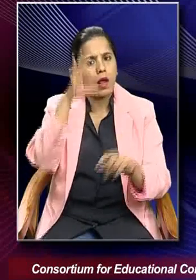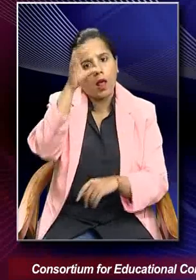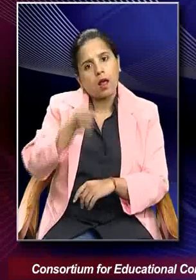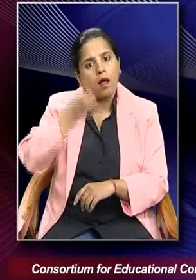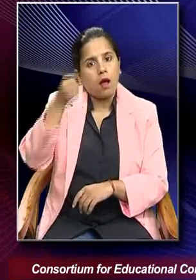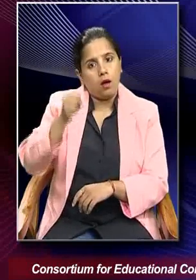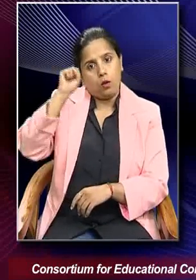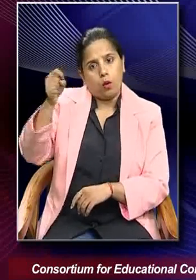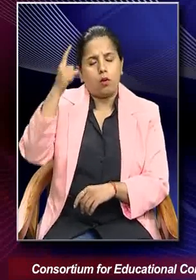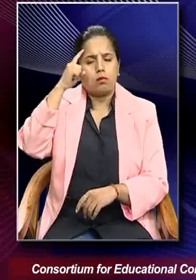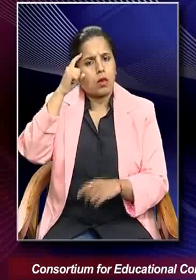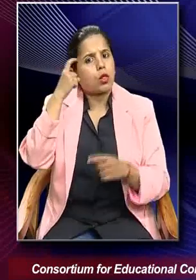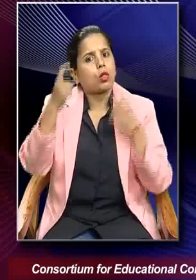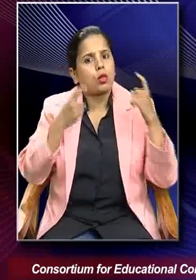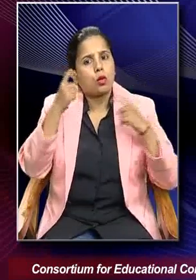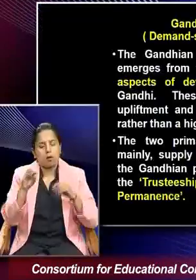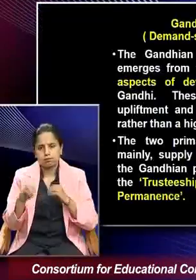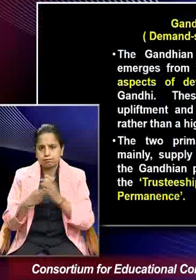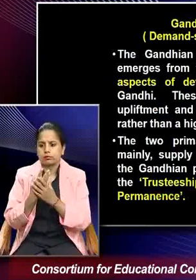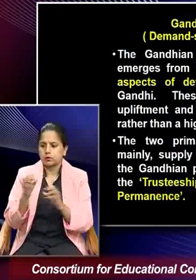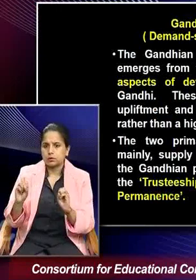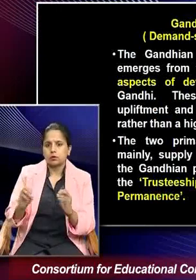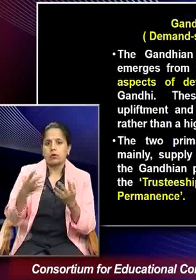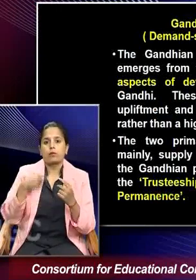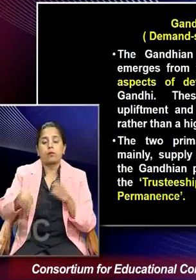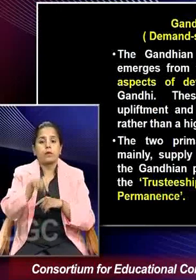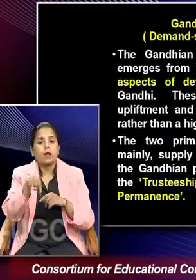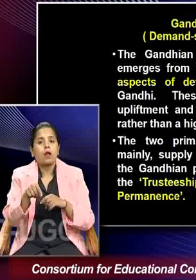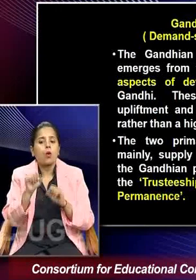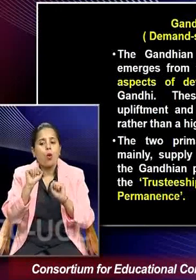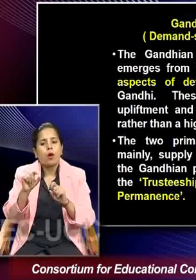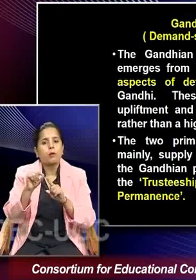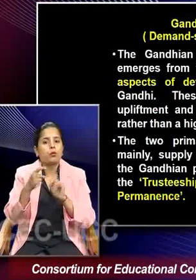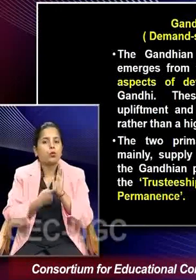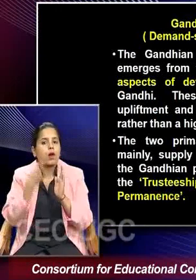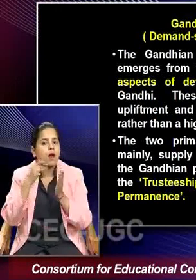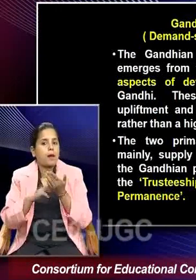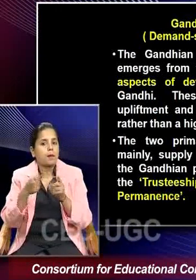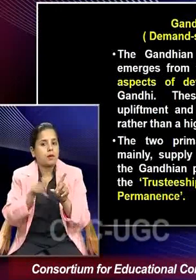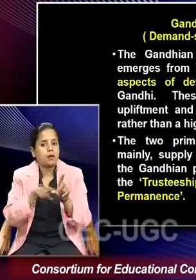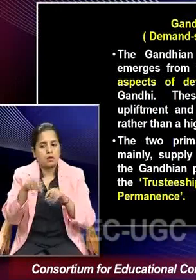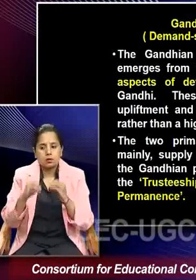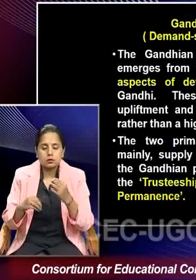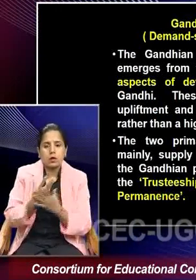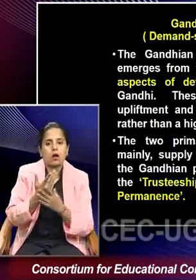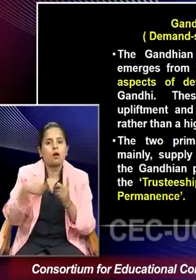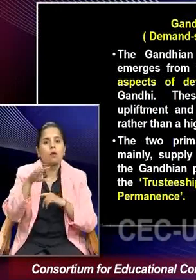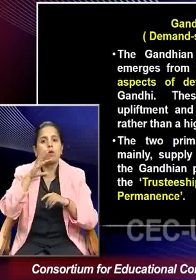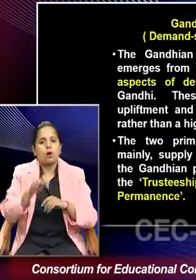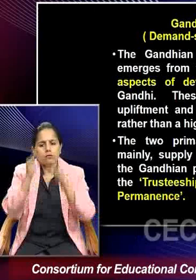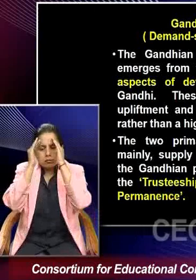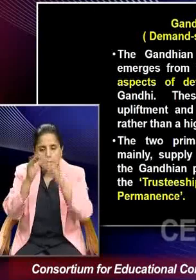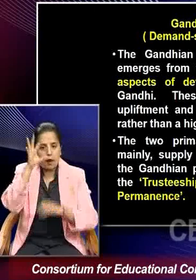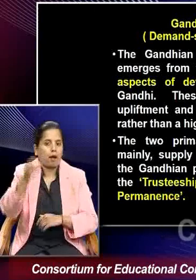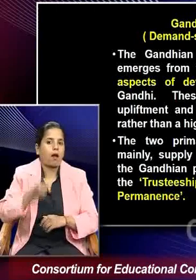thoughts in economics emerges from the primary dimension or aspects of development emphasized by